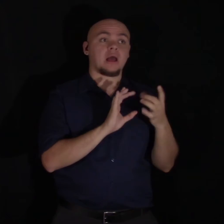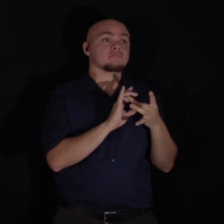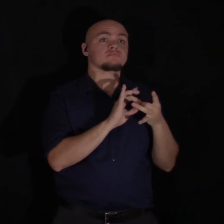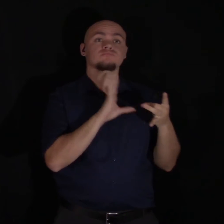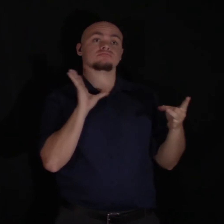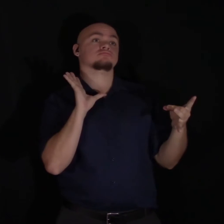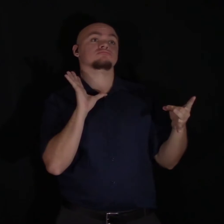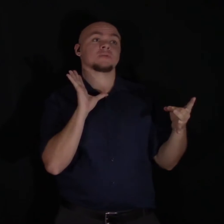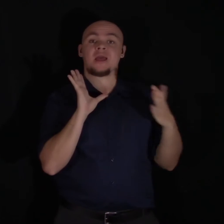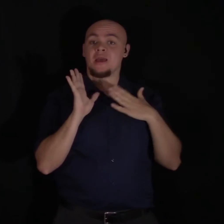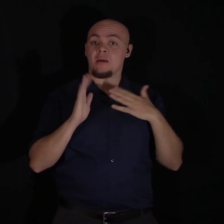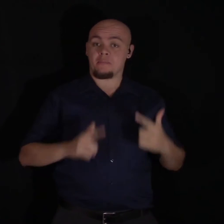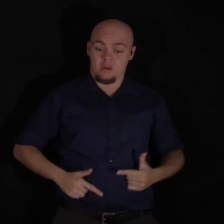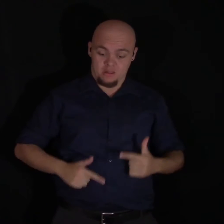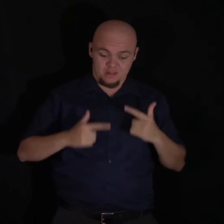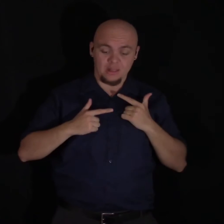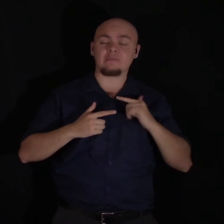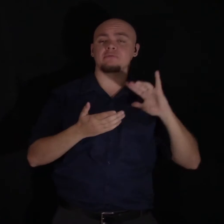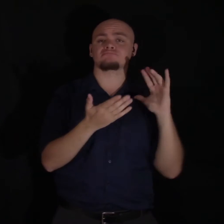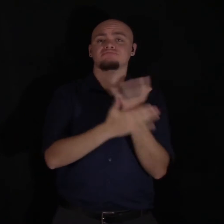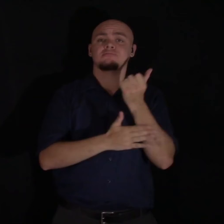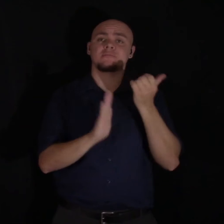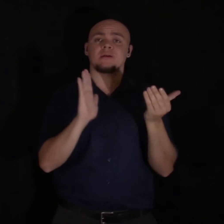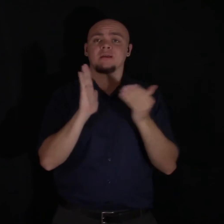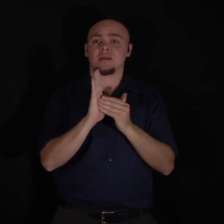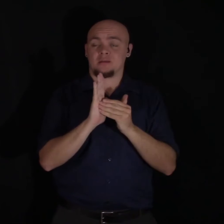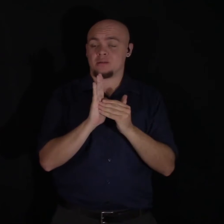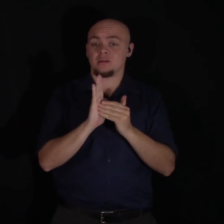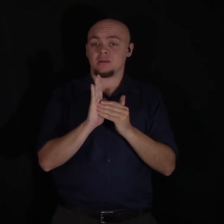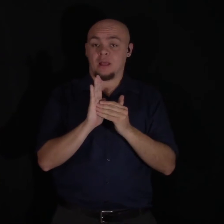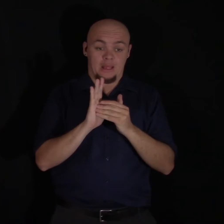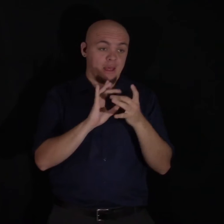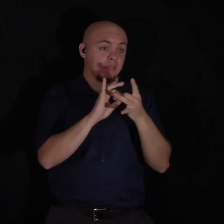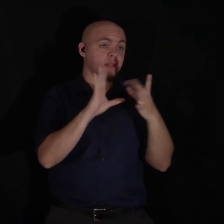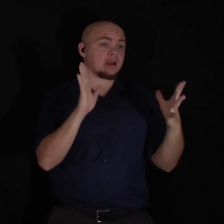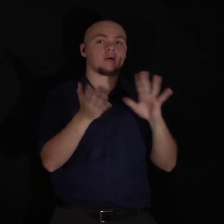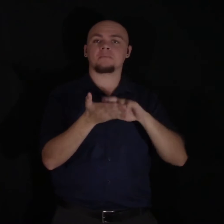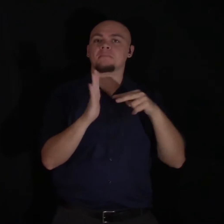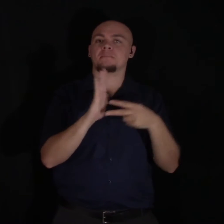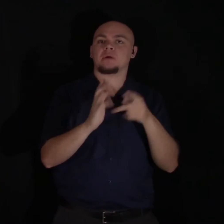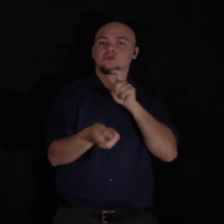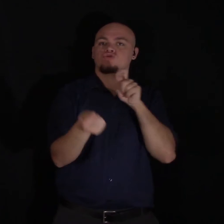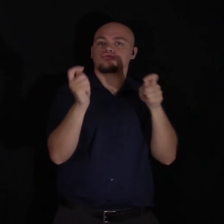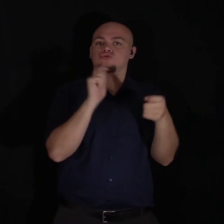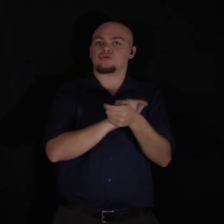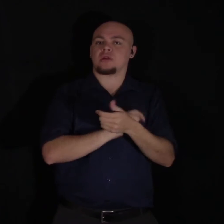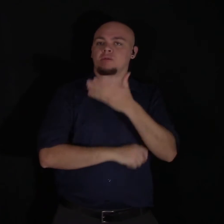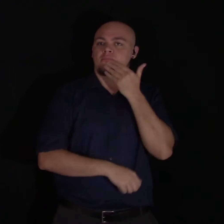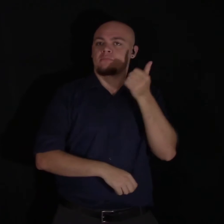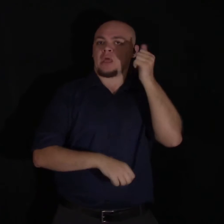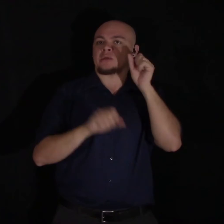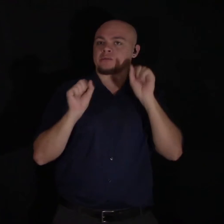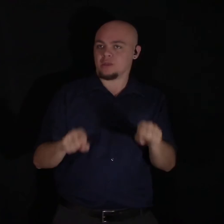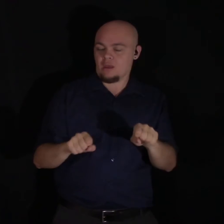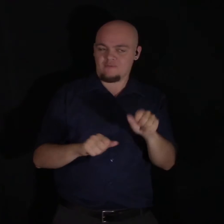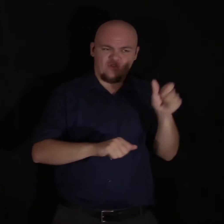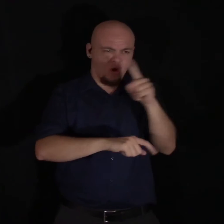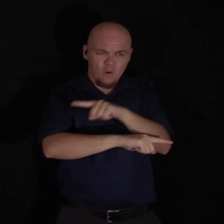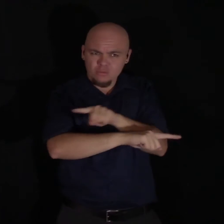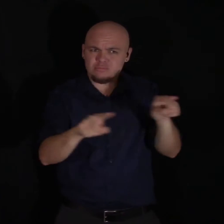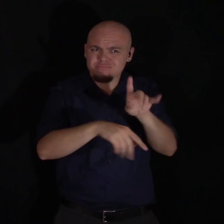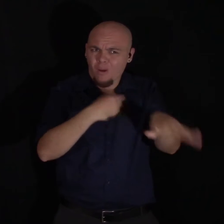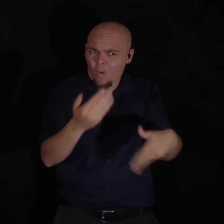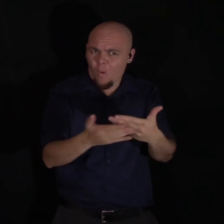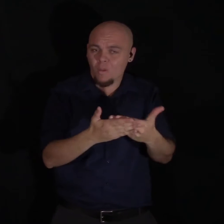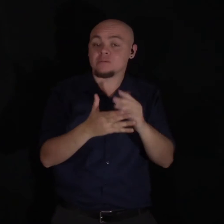my life. And I know that letting go can create the best of change for each and every one of you. Let me tell you a